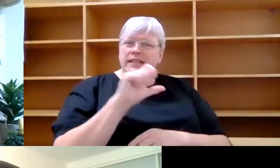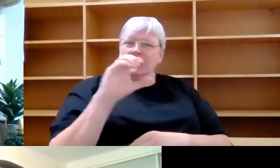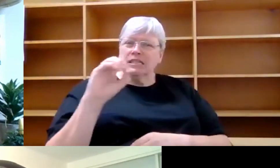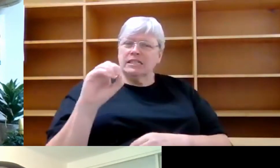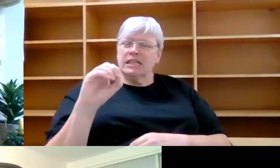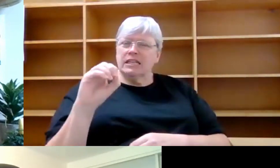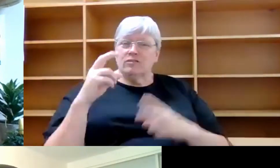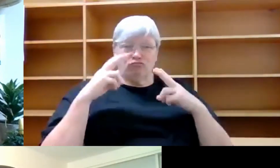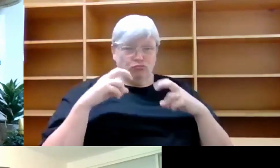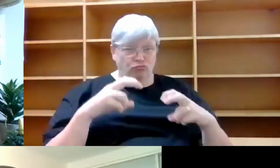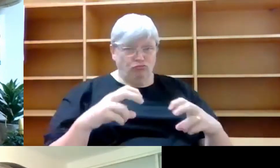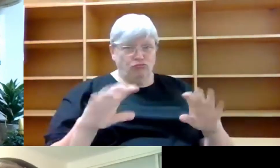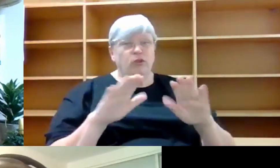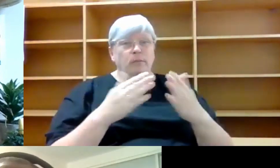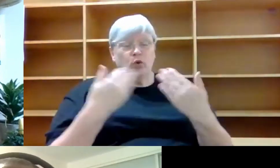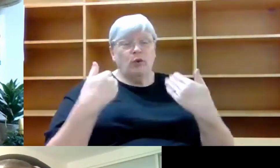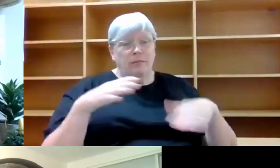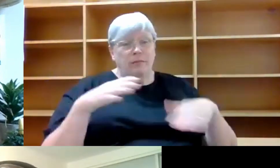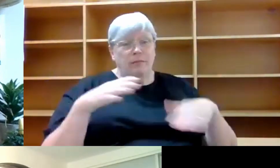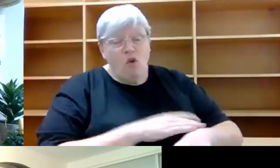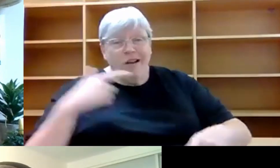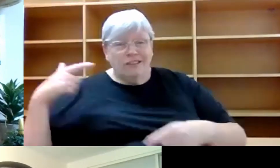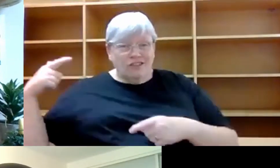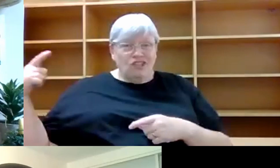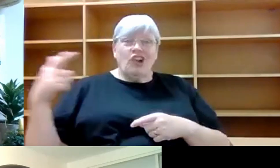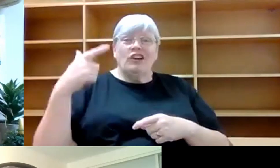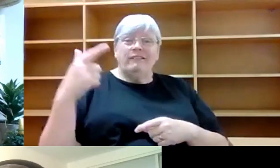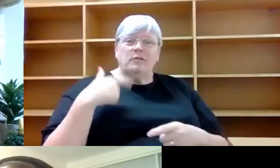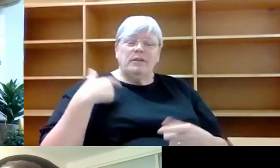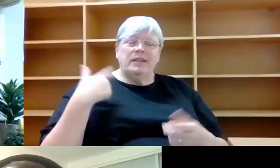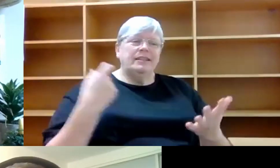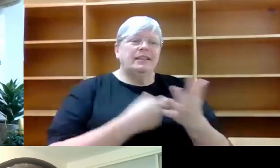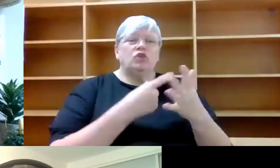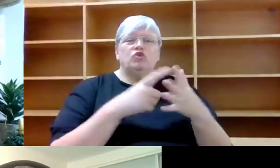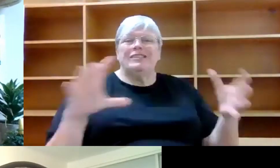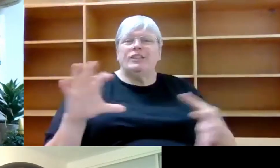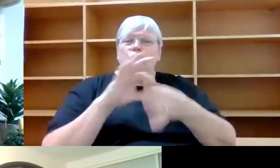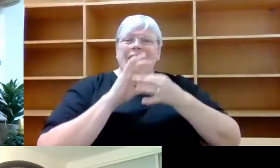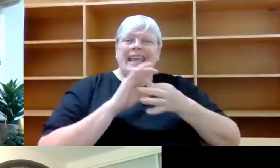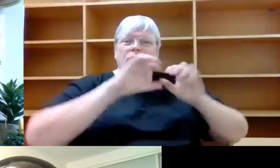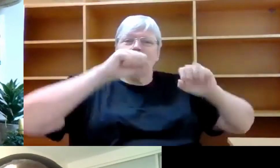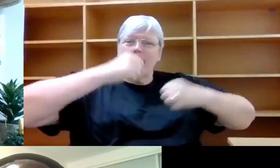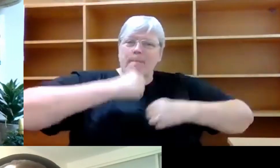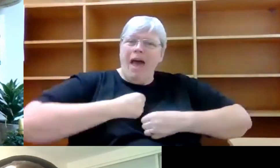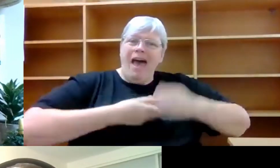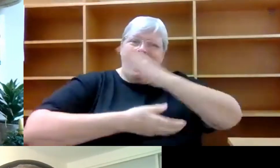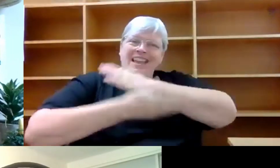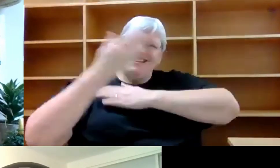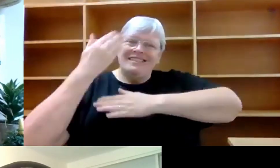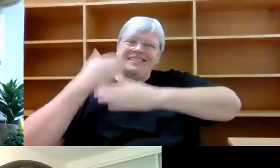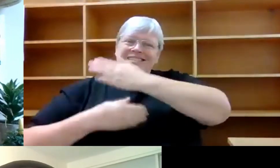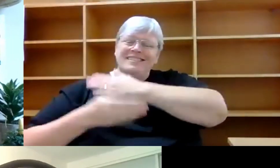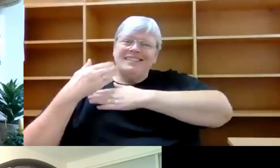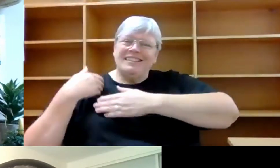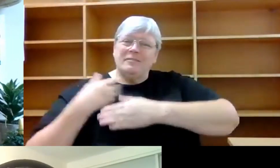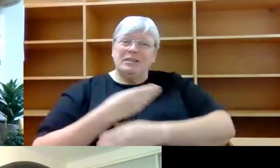researching this book is really been a long journey for me, reconnecting with who I am, because as you mentioned, I spent